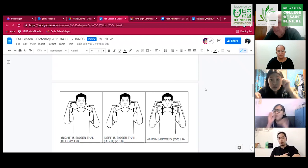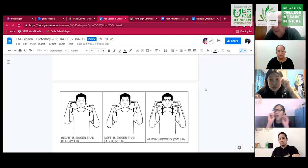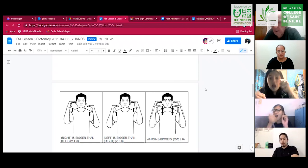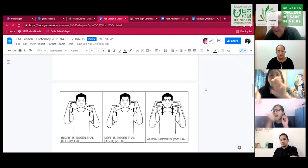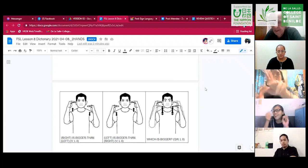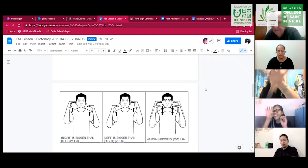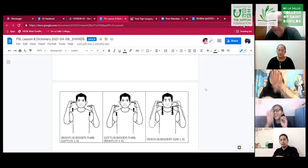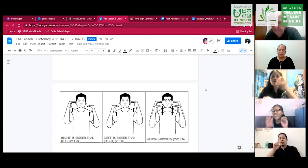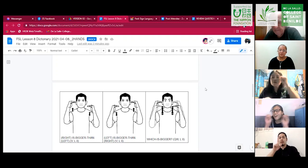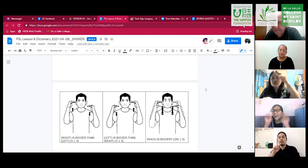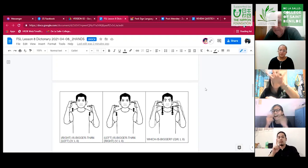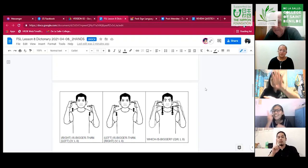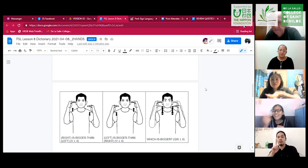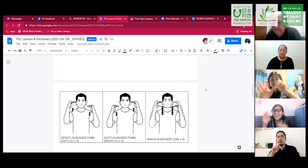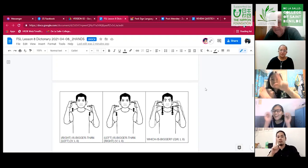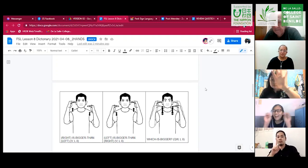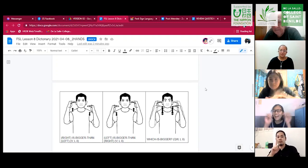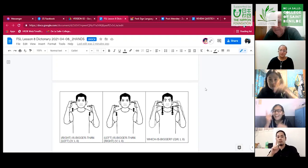Yami's the one who has to edit it.